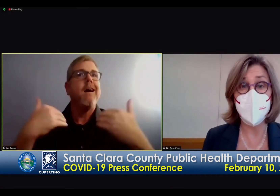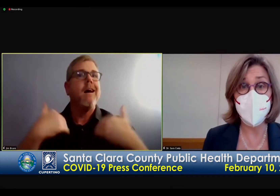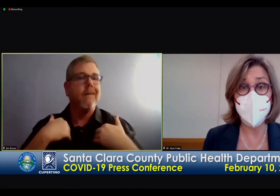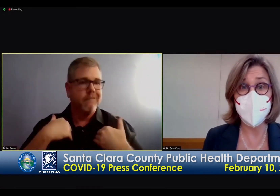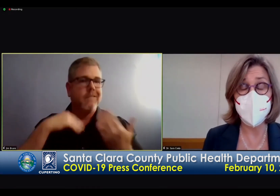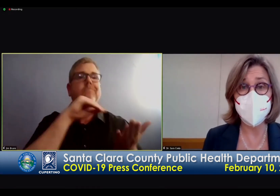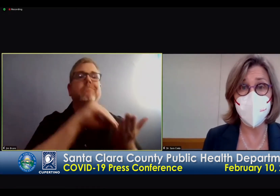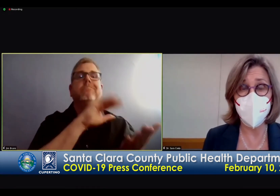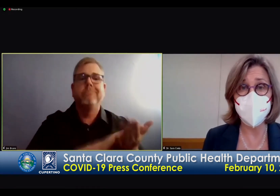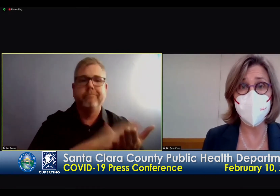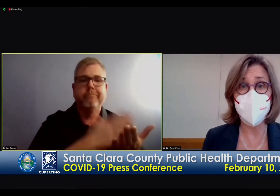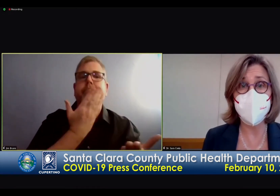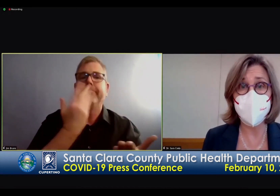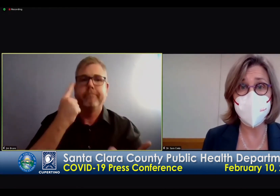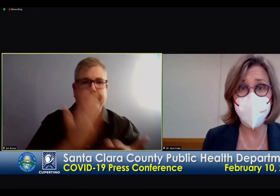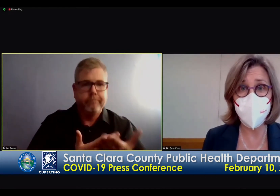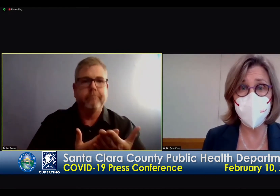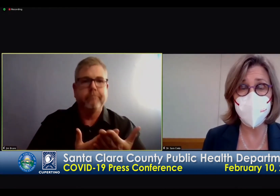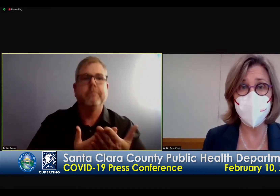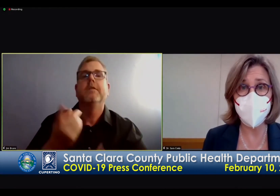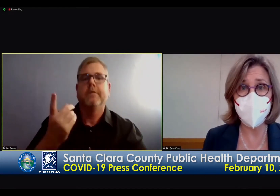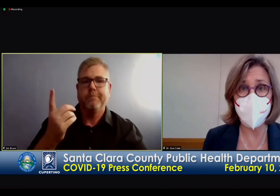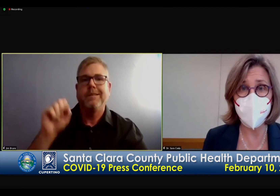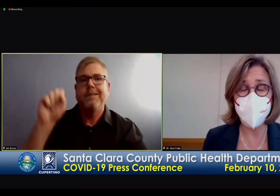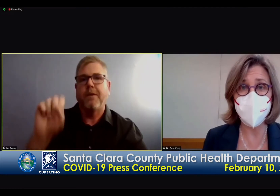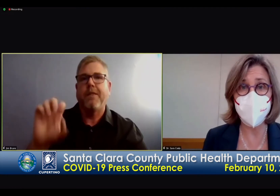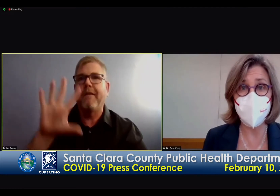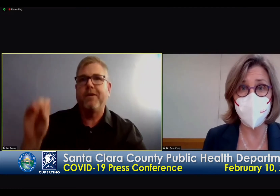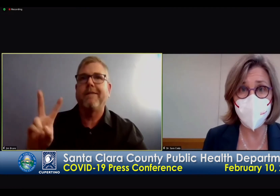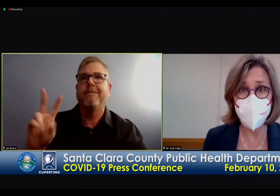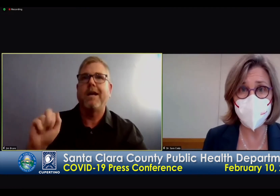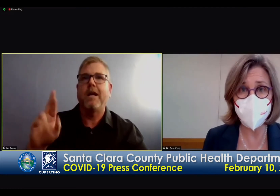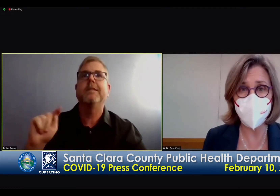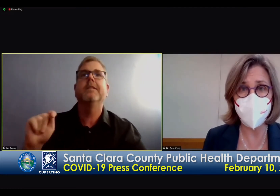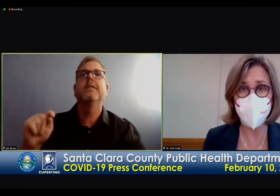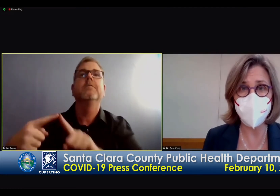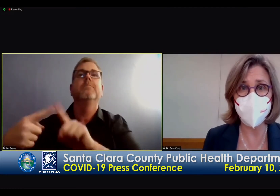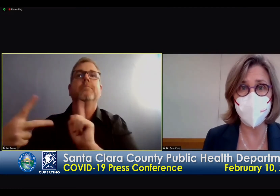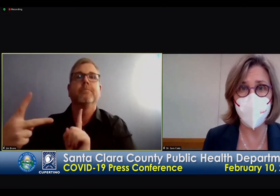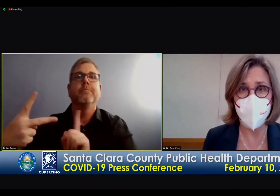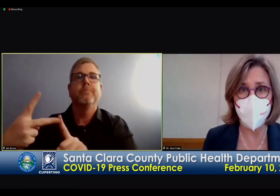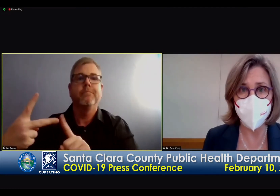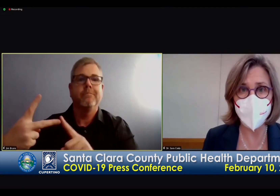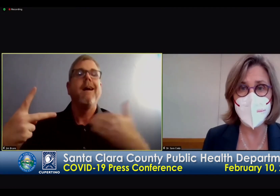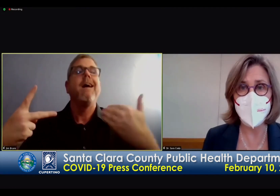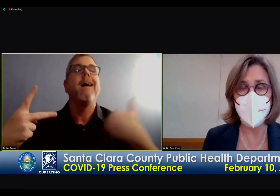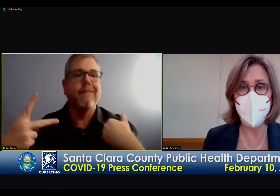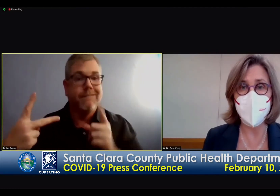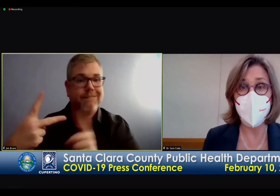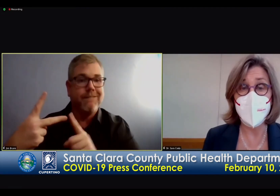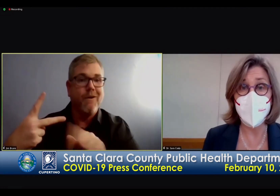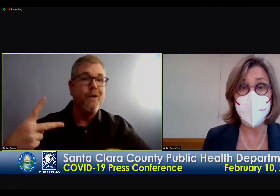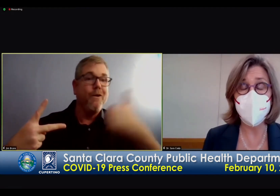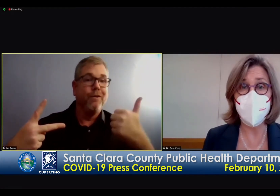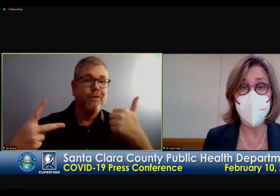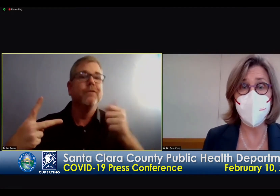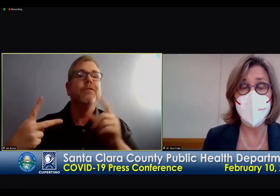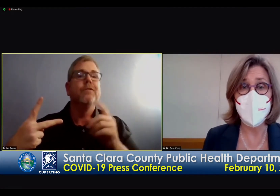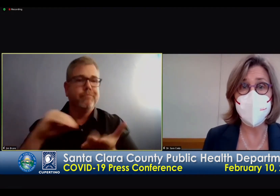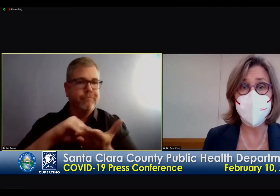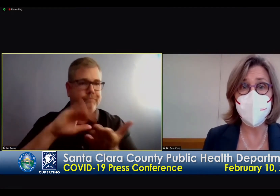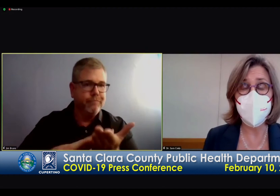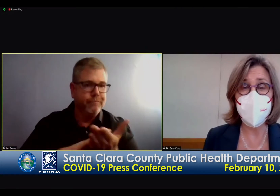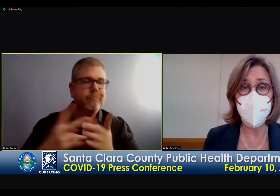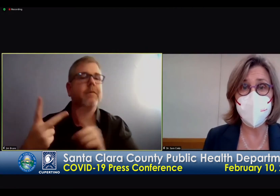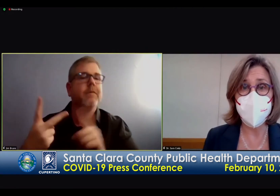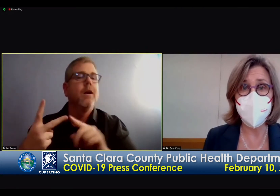We know that this virus will continue to adapt and change. That's its job. And so I